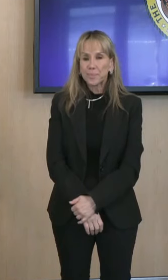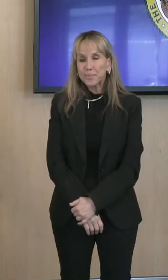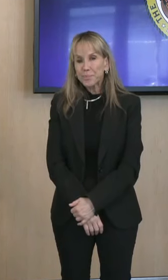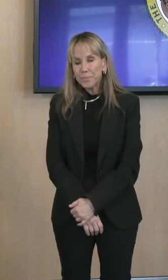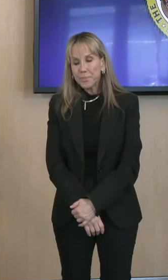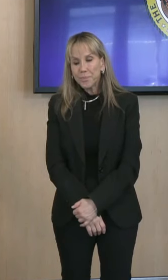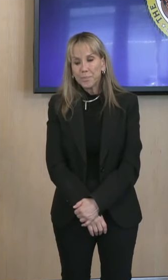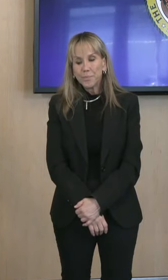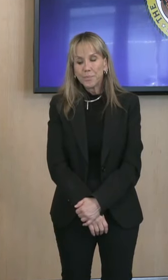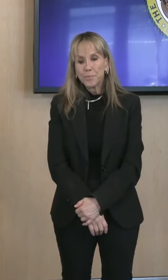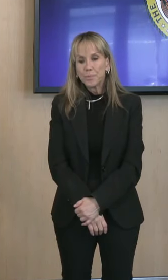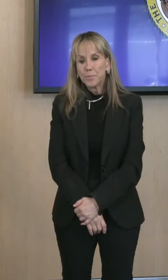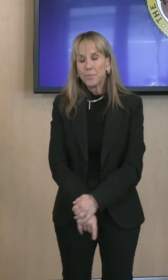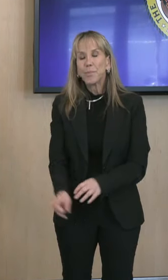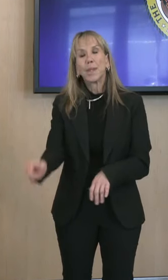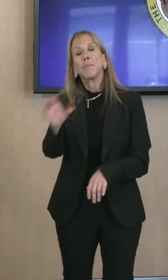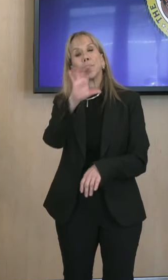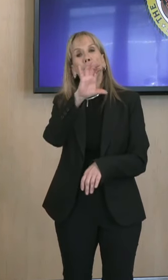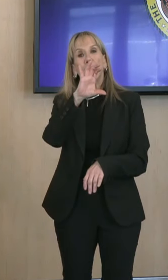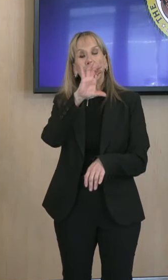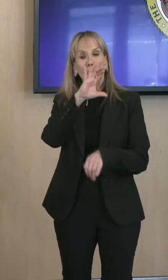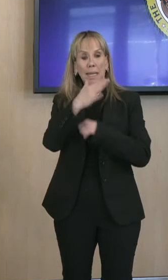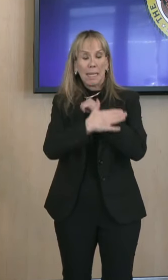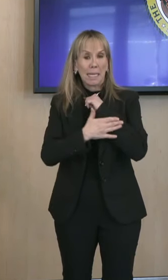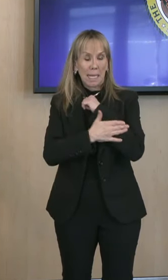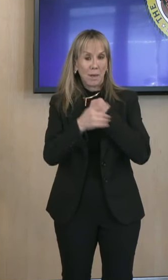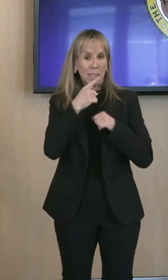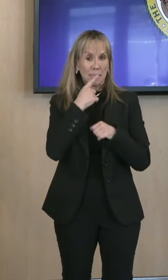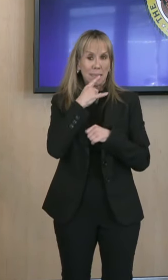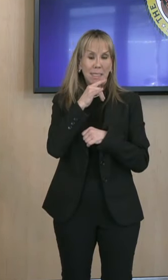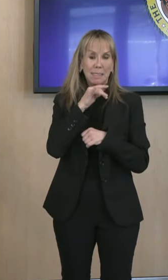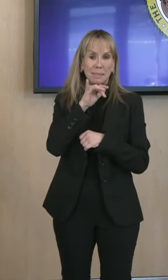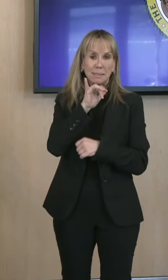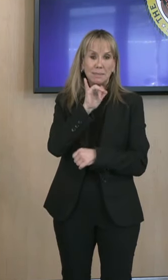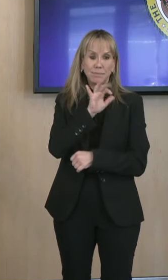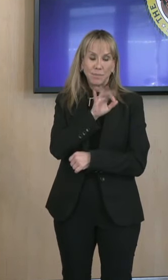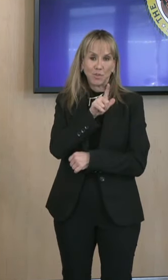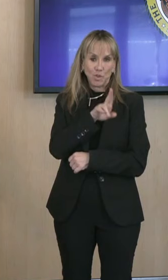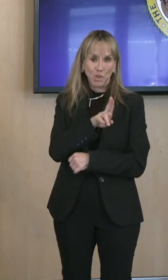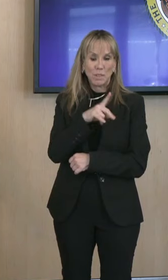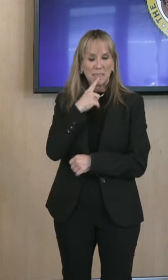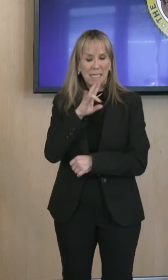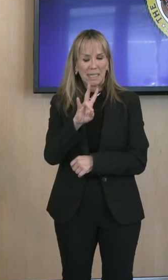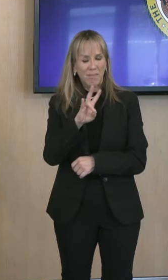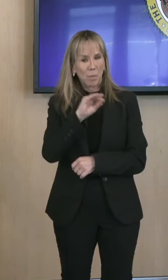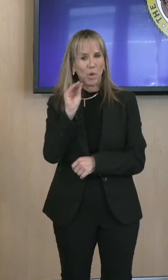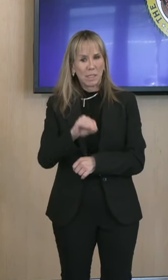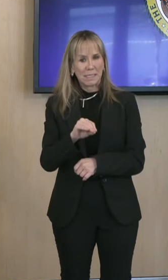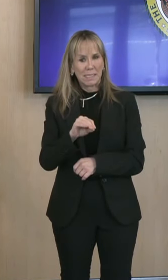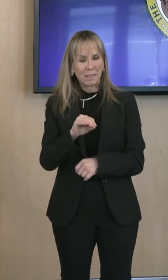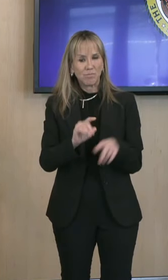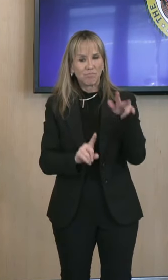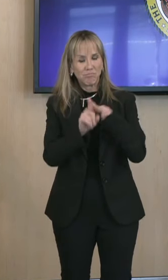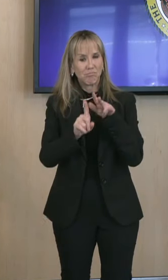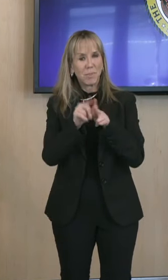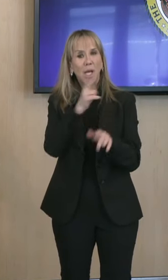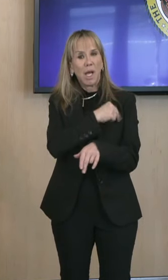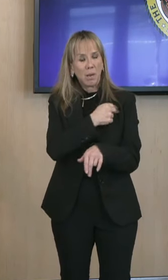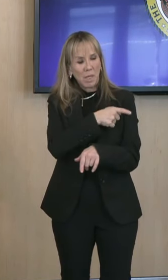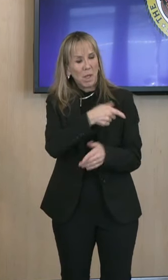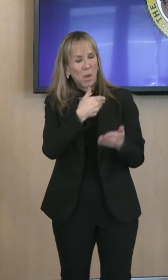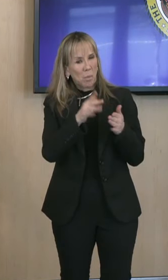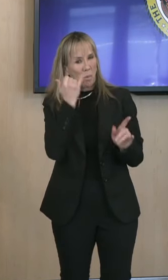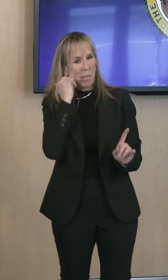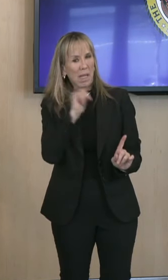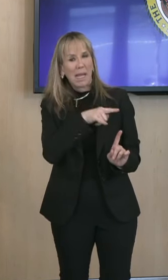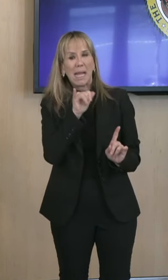The county put out its influenza watch today that shows 7% of emergency room visits are people presenting with influenza-like illness.